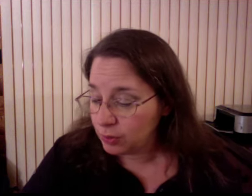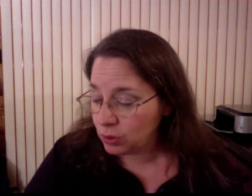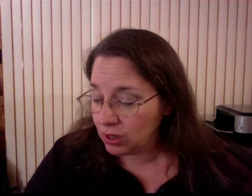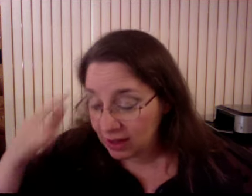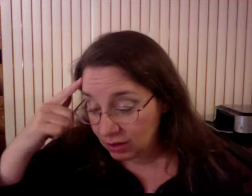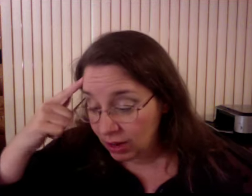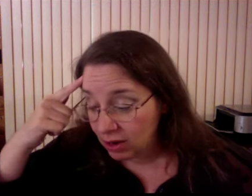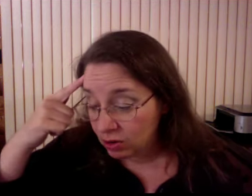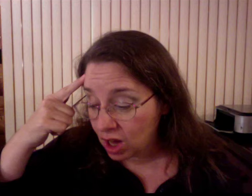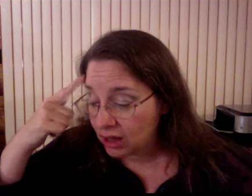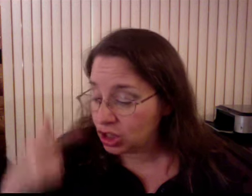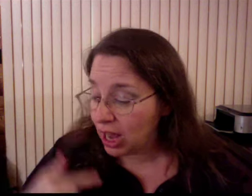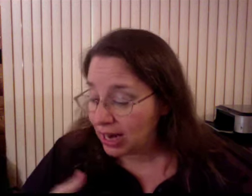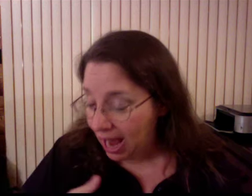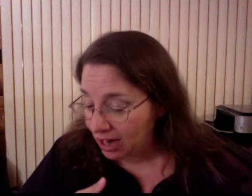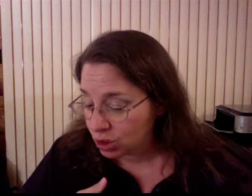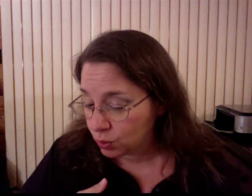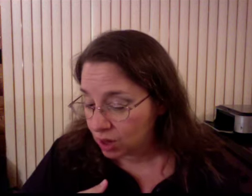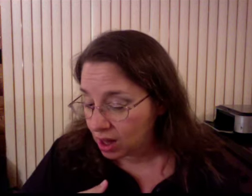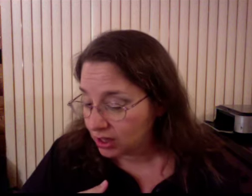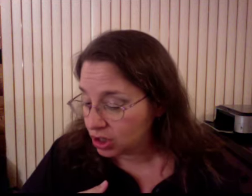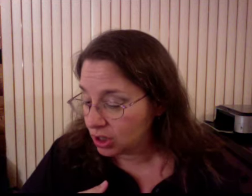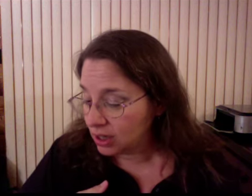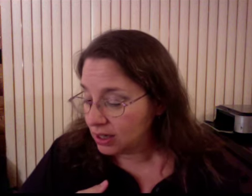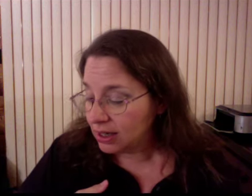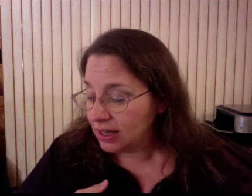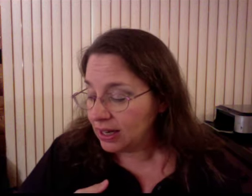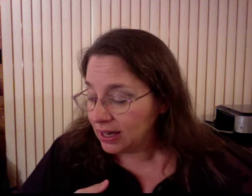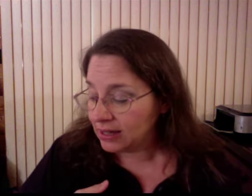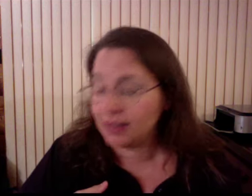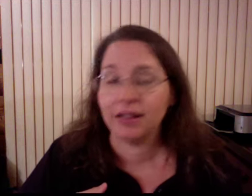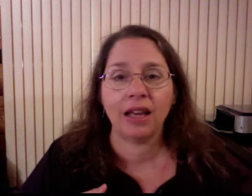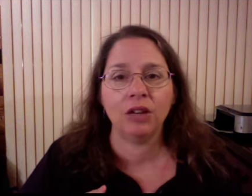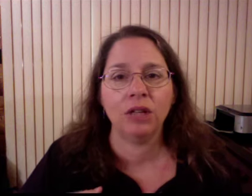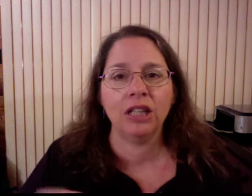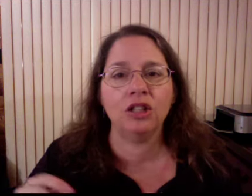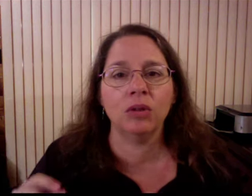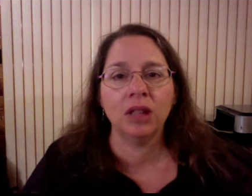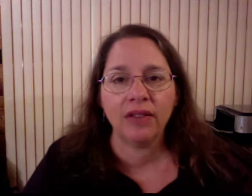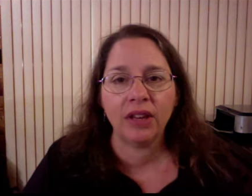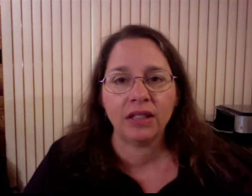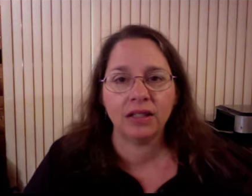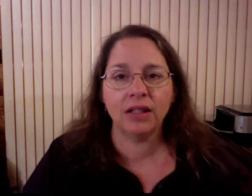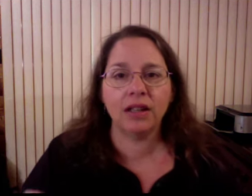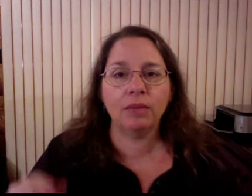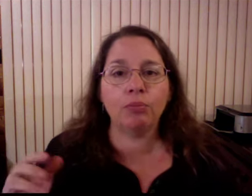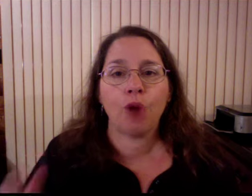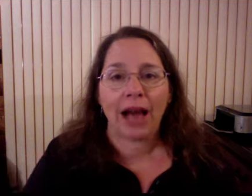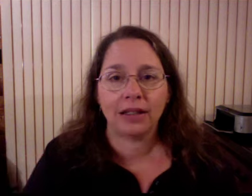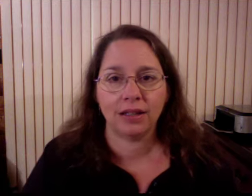between theoretical knowledge and actual knowledge is that you need to live it, practice it,